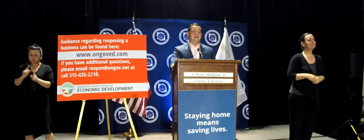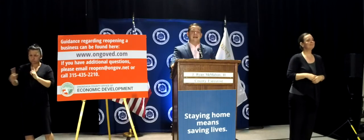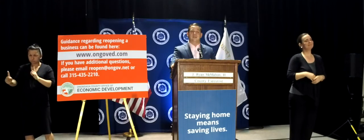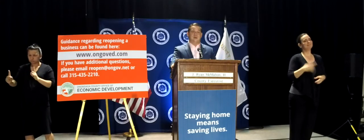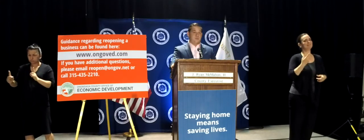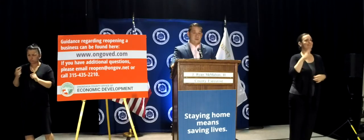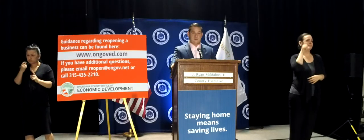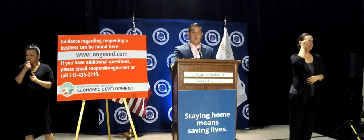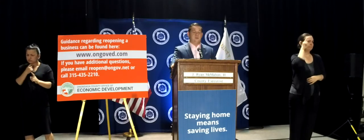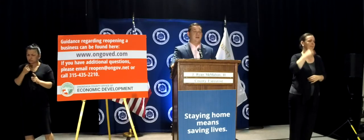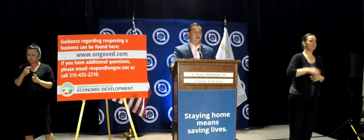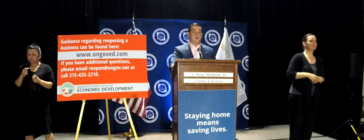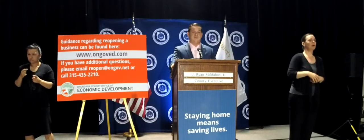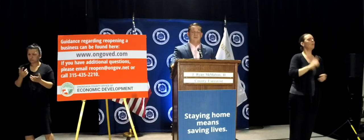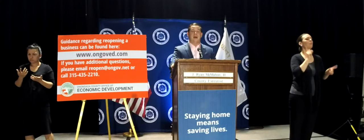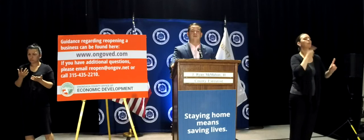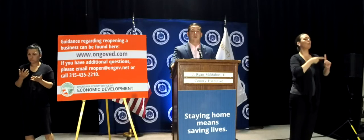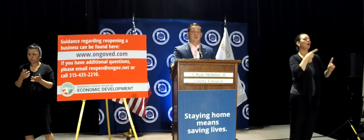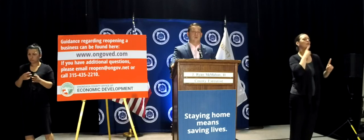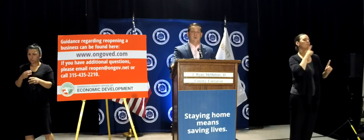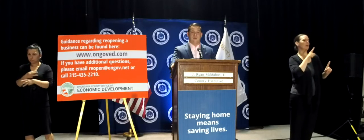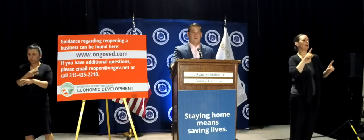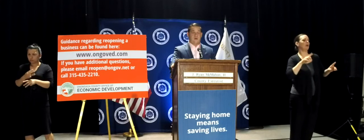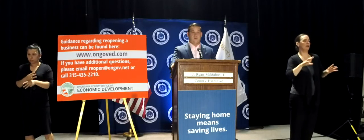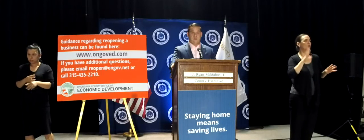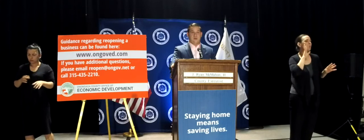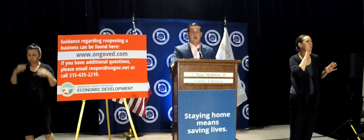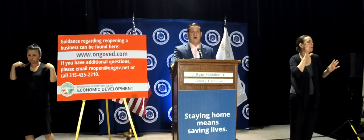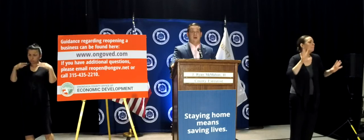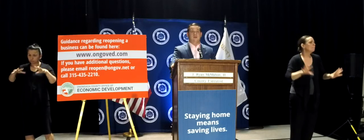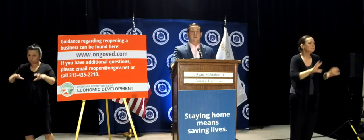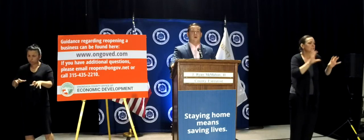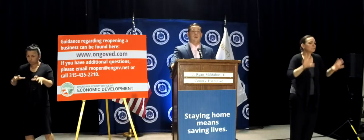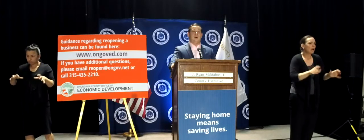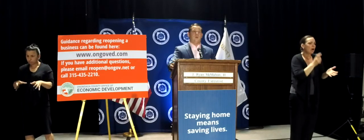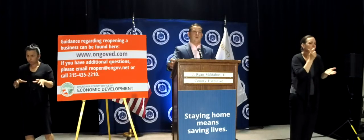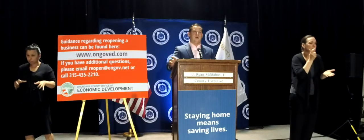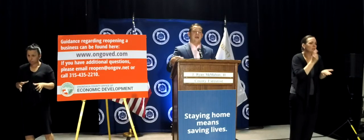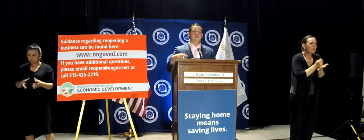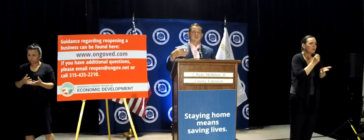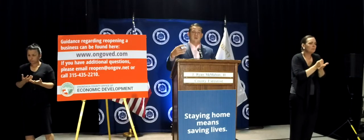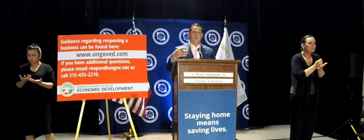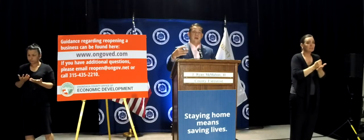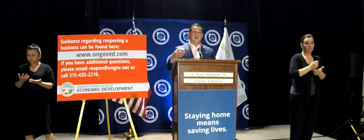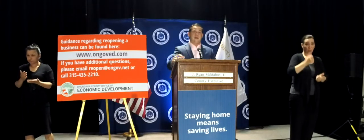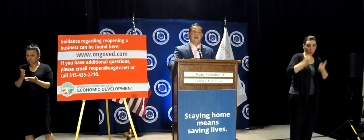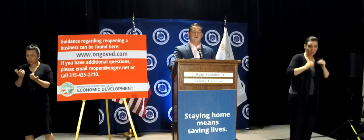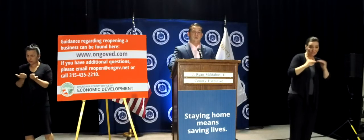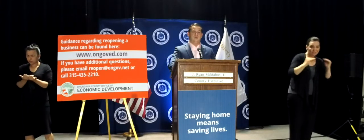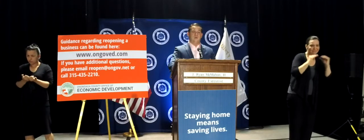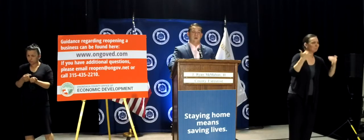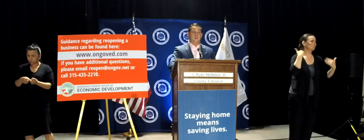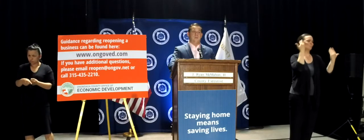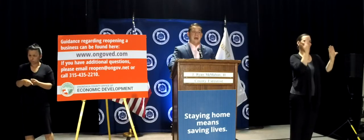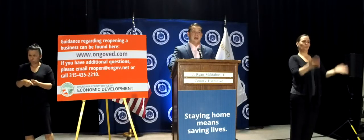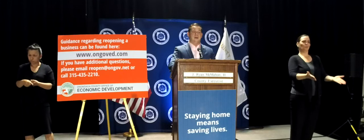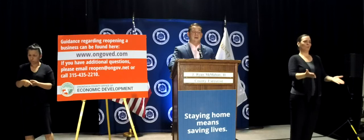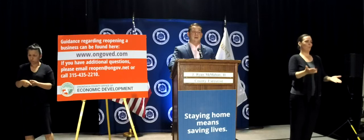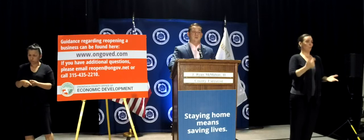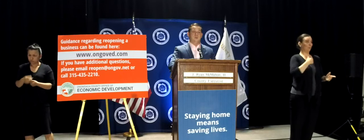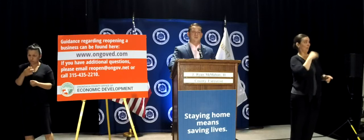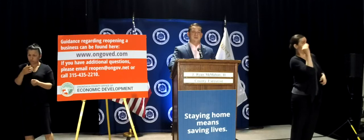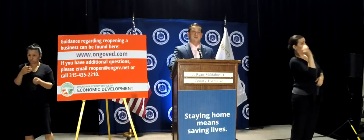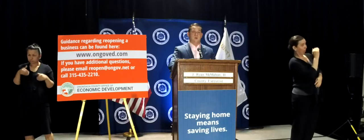where massage therapists, we've been hearing a lot from. I have no clue where they fall. And so we're anxiously awaiting, and I feel very